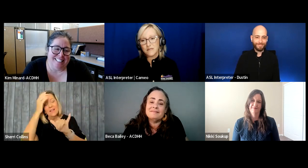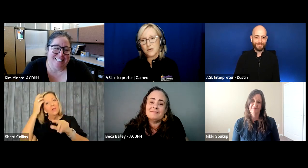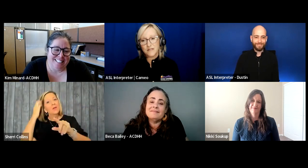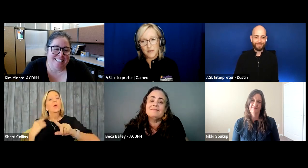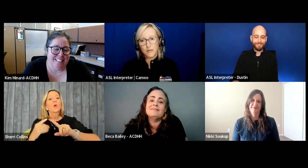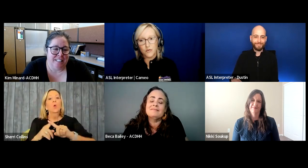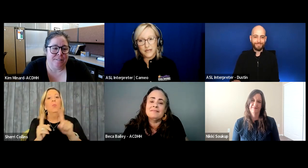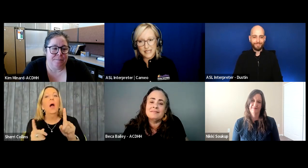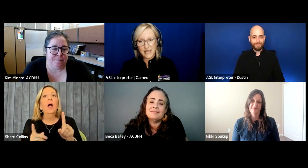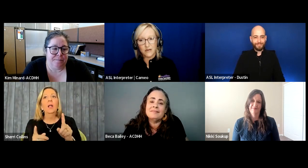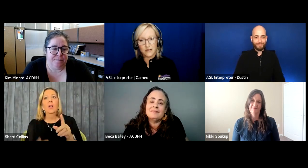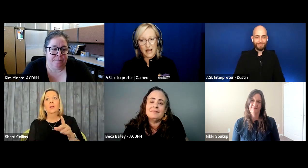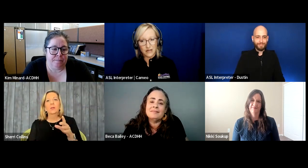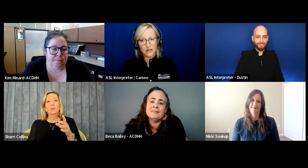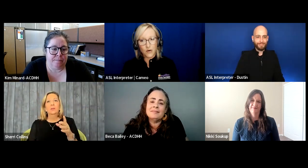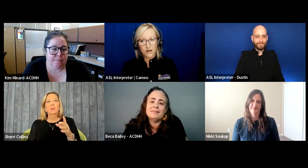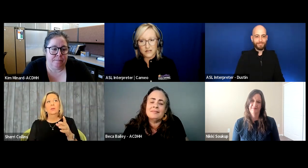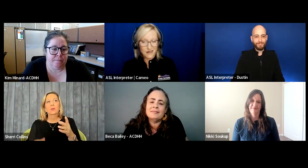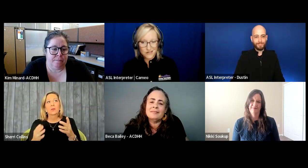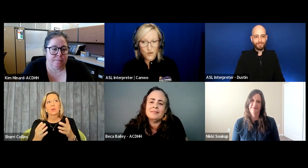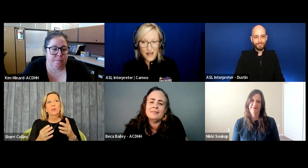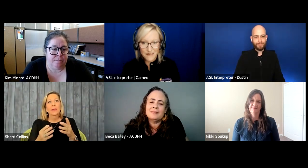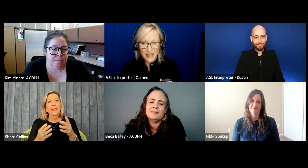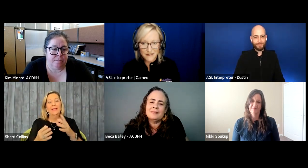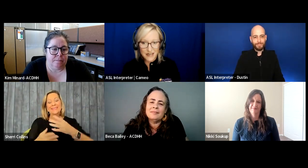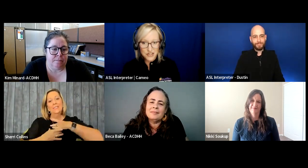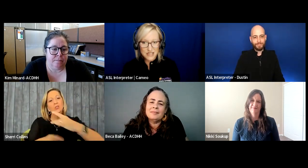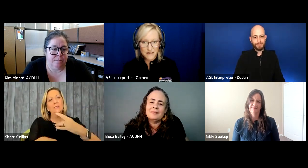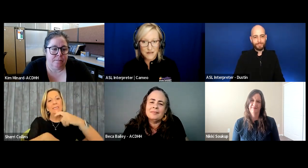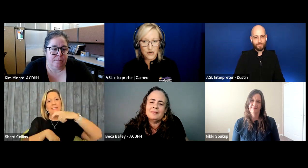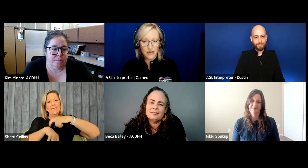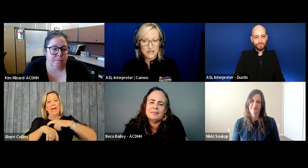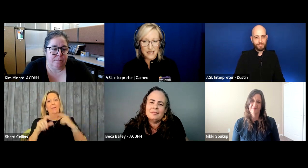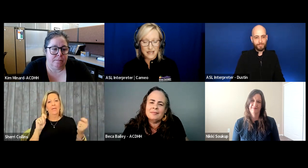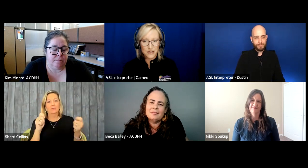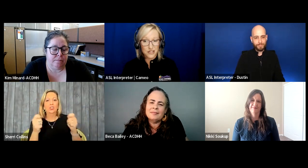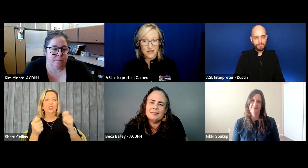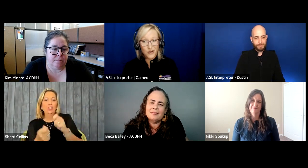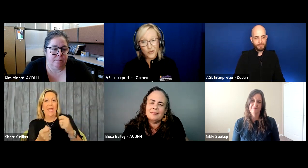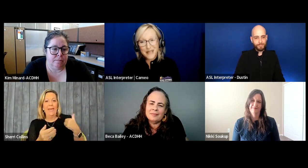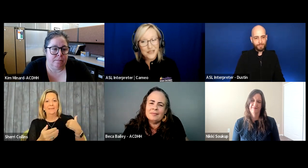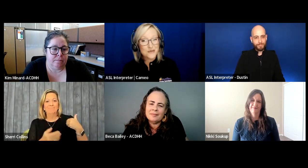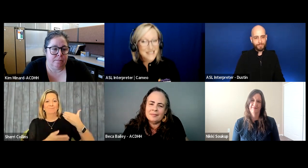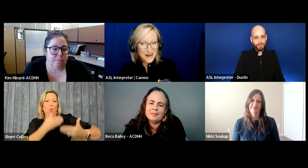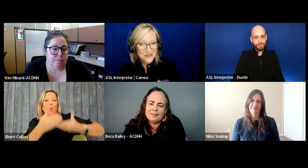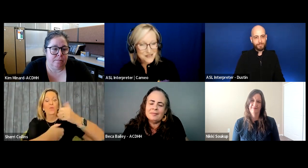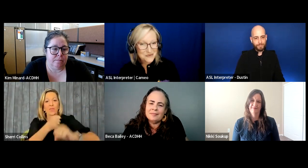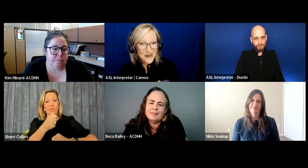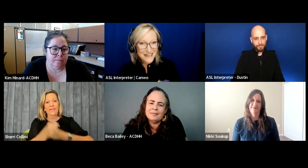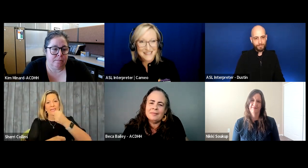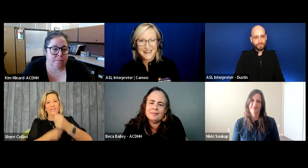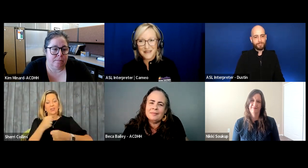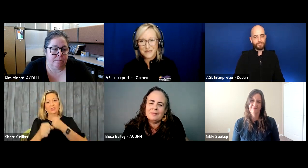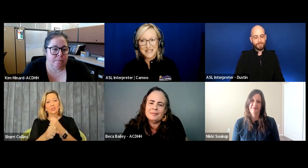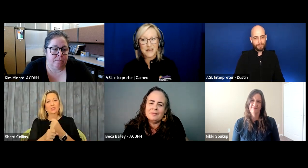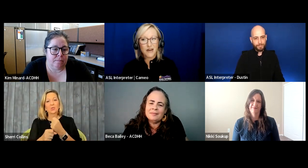Most of the people who we see out in the world don't have any kind of connection to the deaf community or sign language, and we would get those stares,